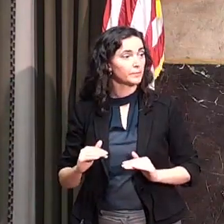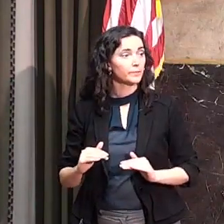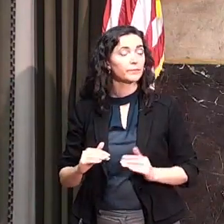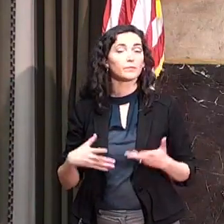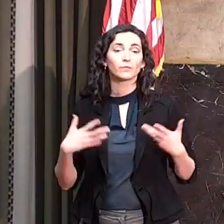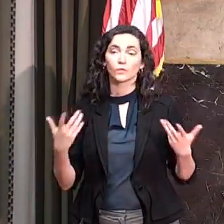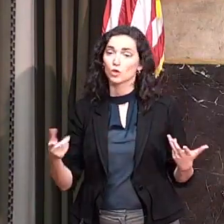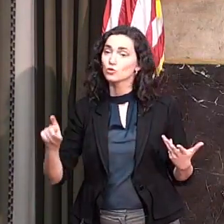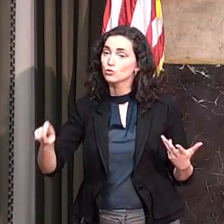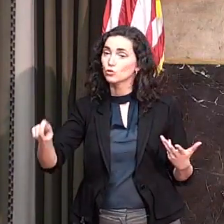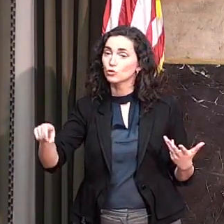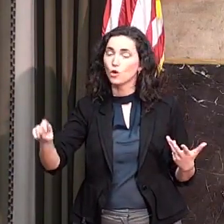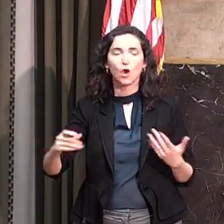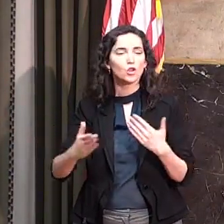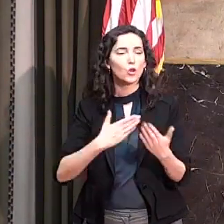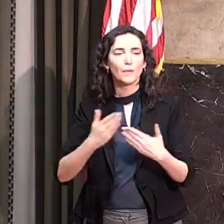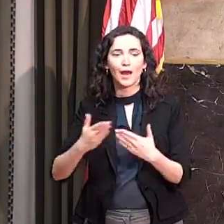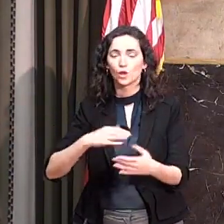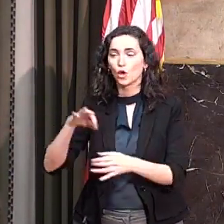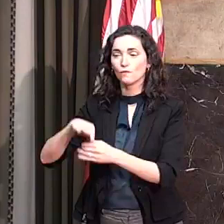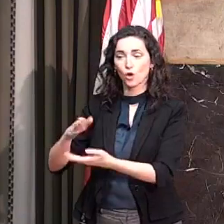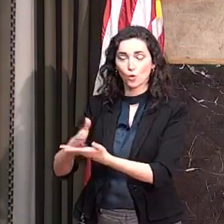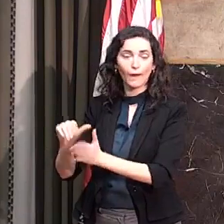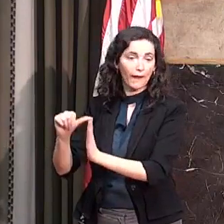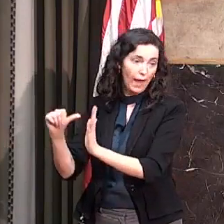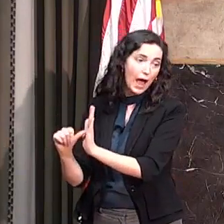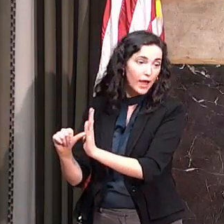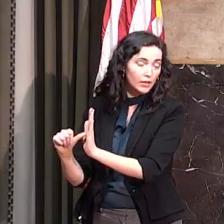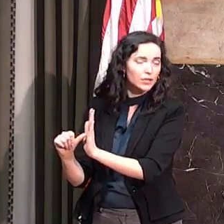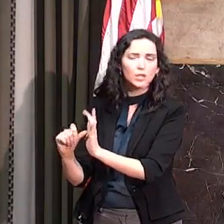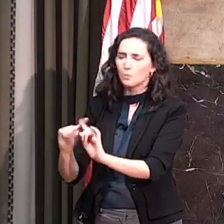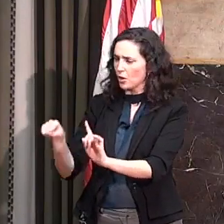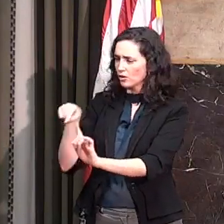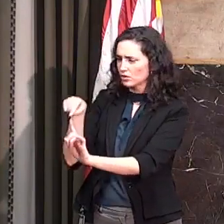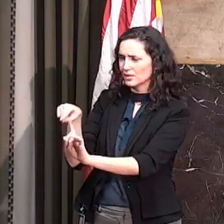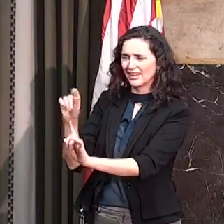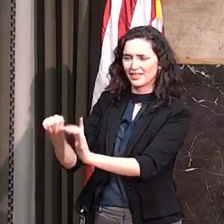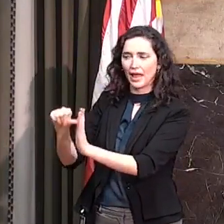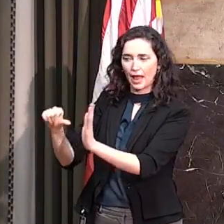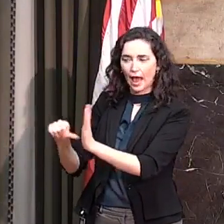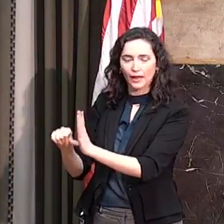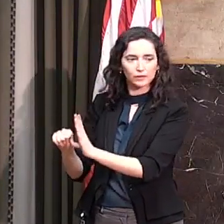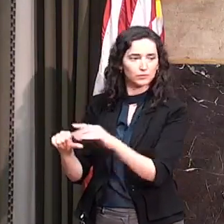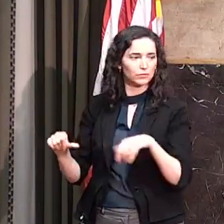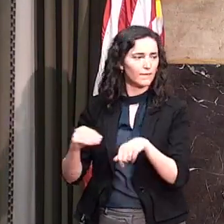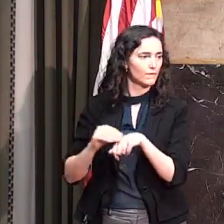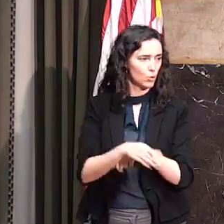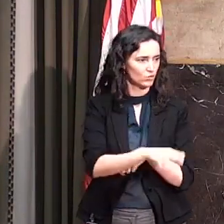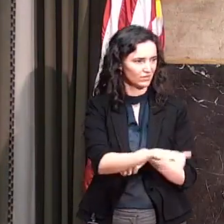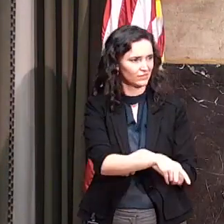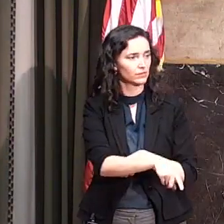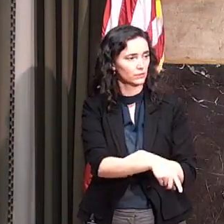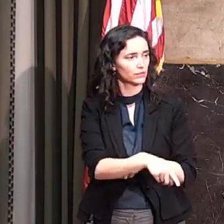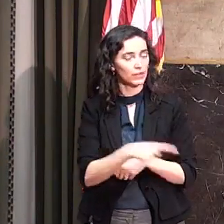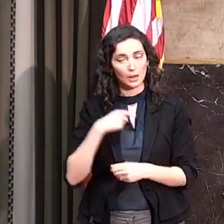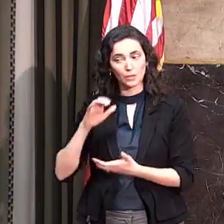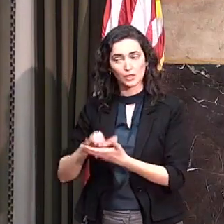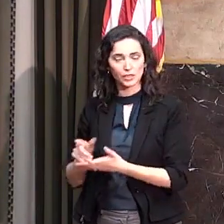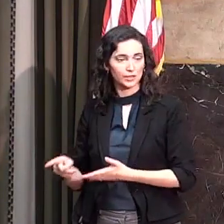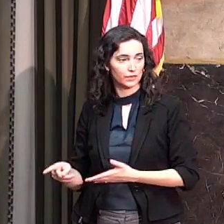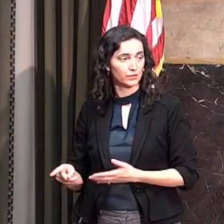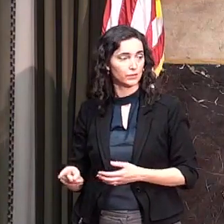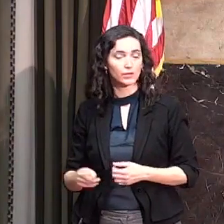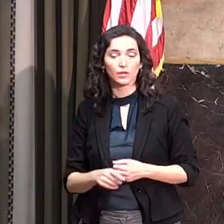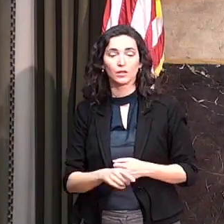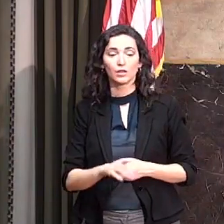And therefore it should be done regardless of the Voting Rights Act. But I also believe the Voting Rights Act speaks to this as well. And that the bills will